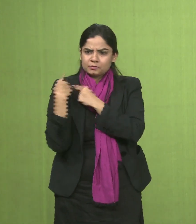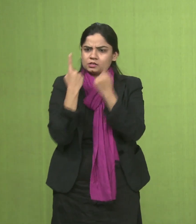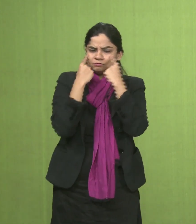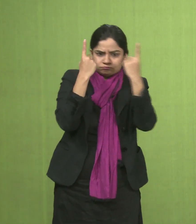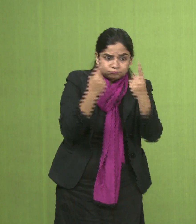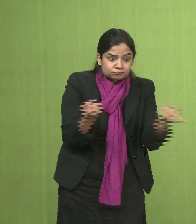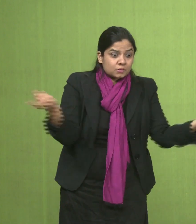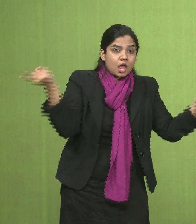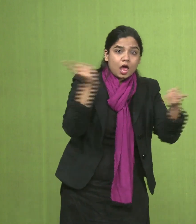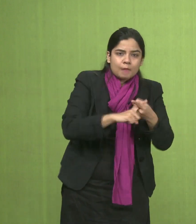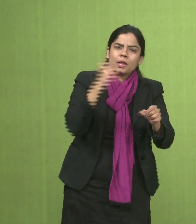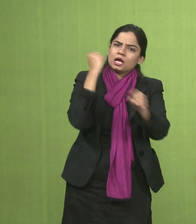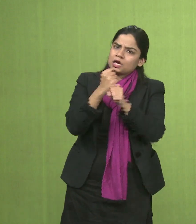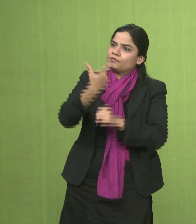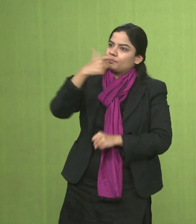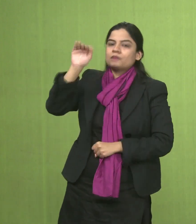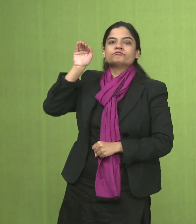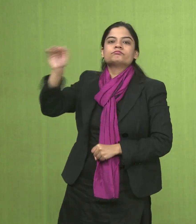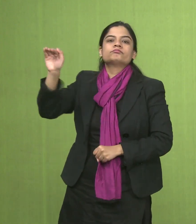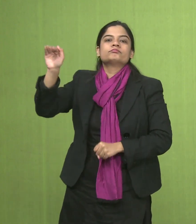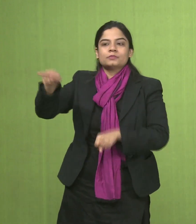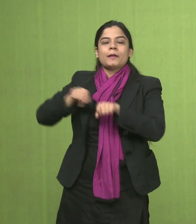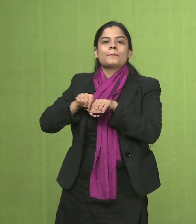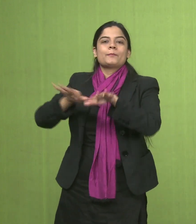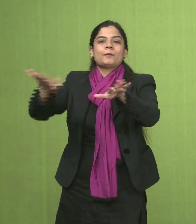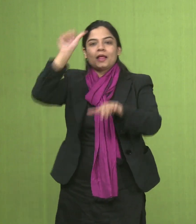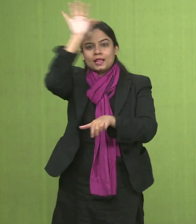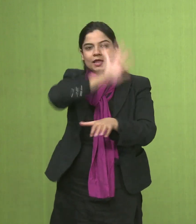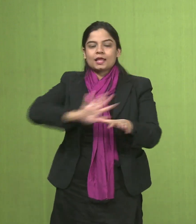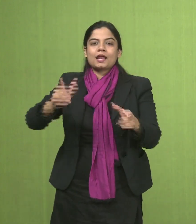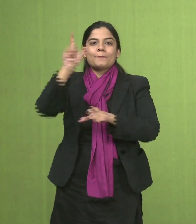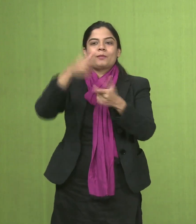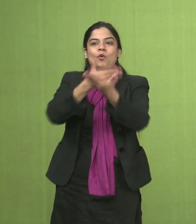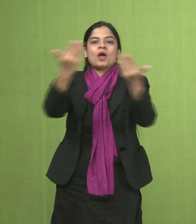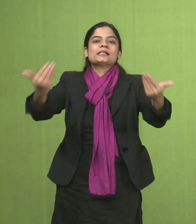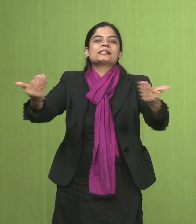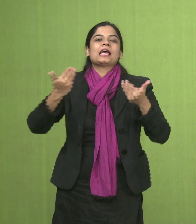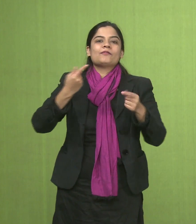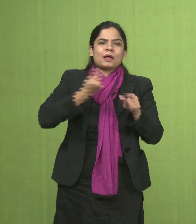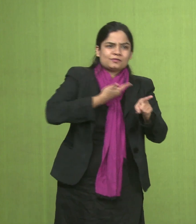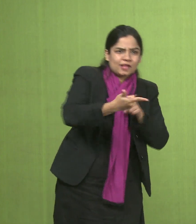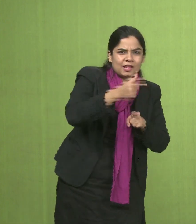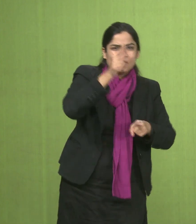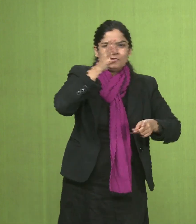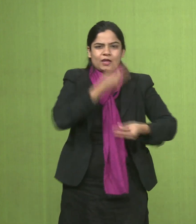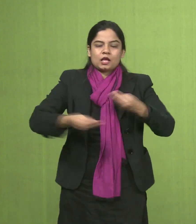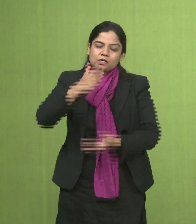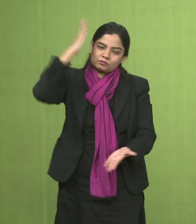consumer right, the responsibility to ask the government and ask people in India to be safe